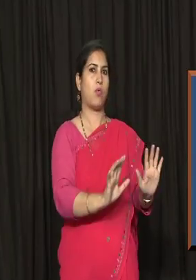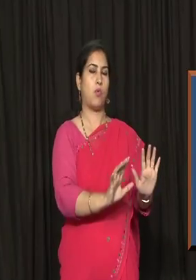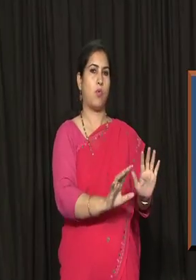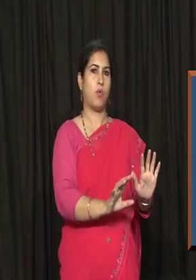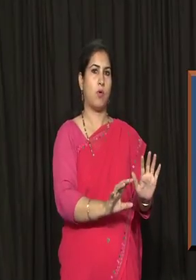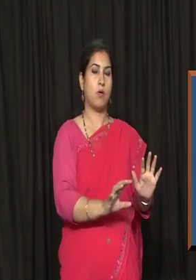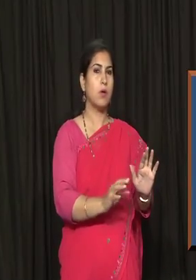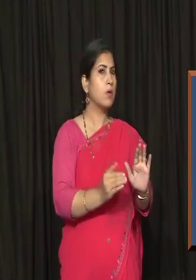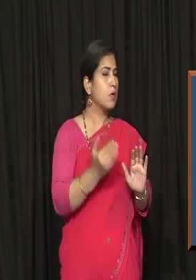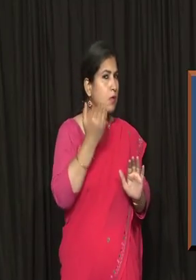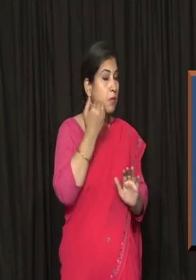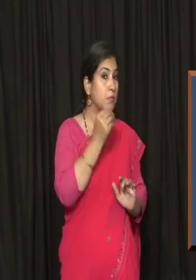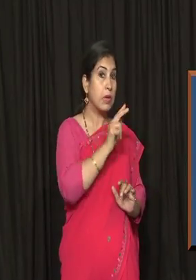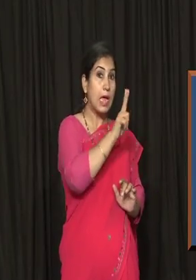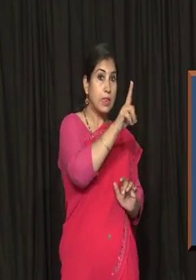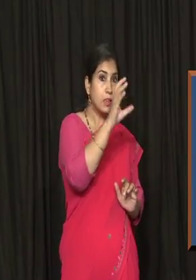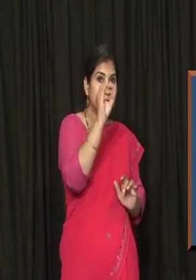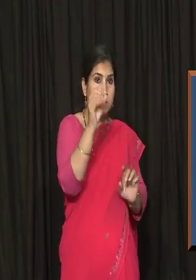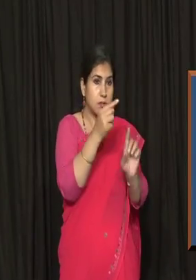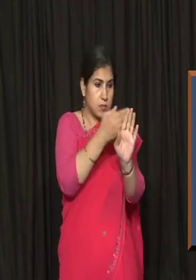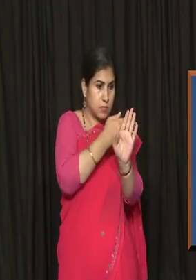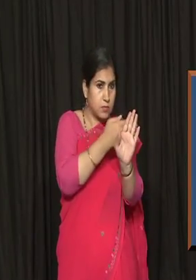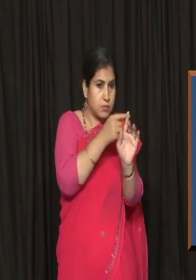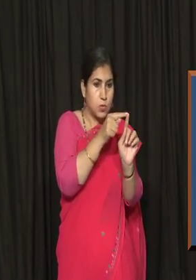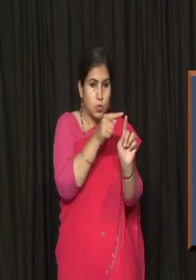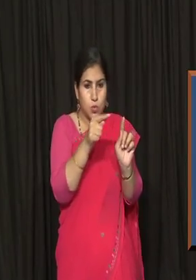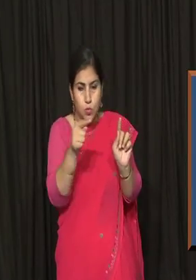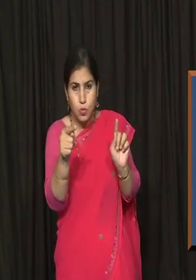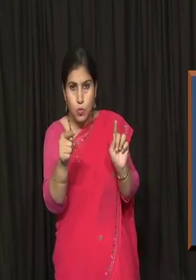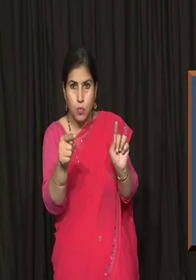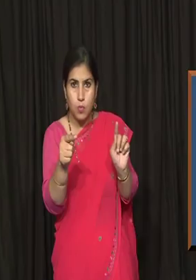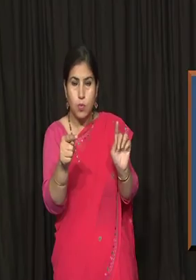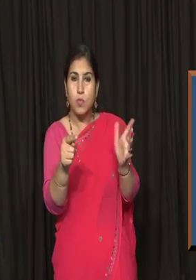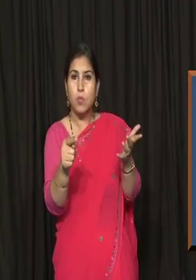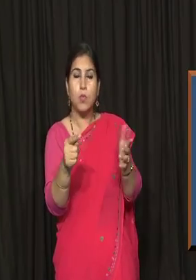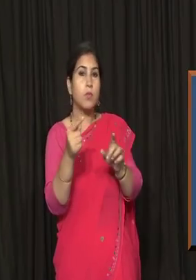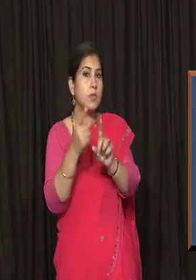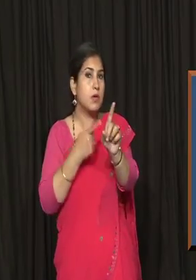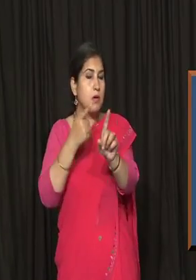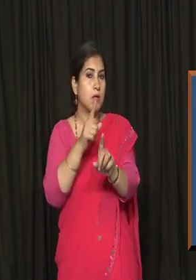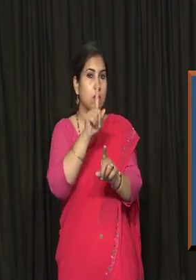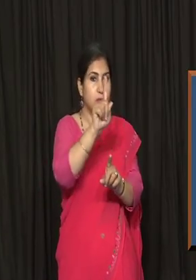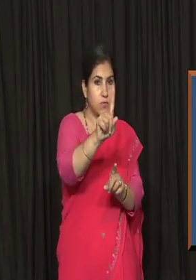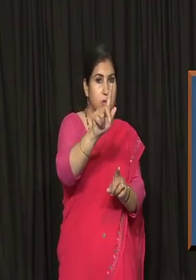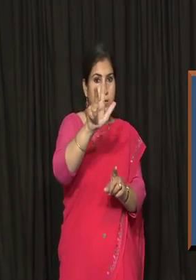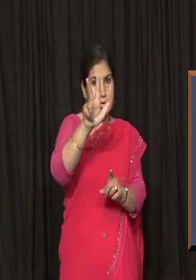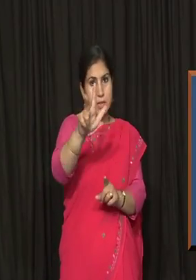the 8th century to the year 1870.